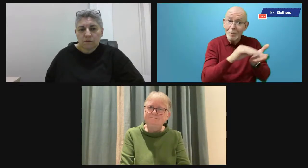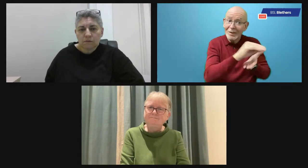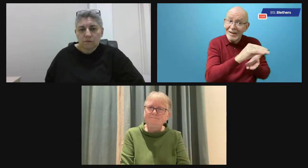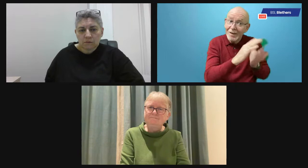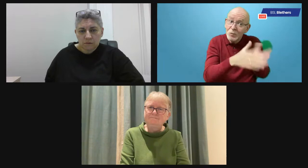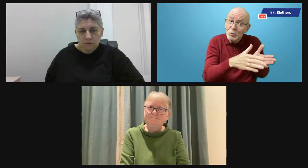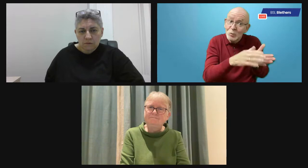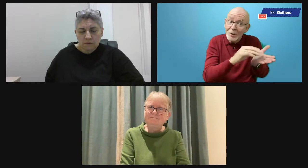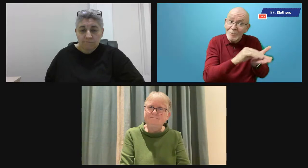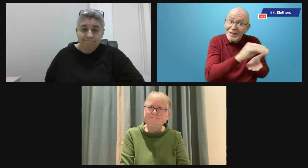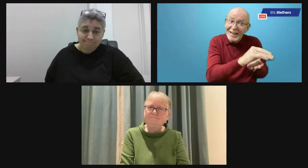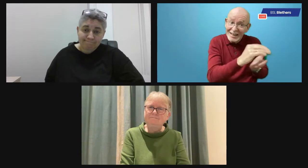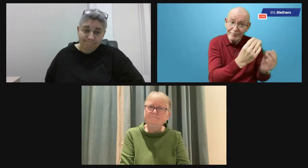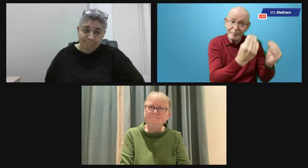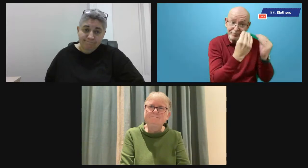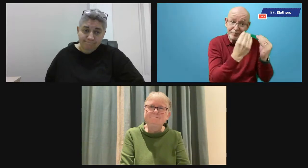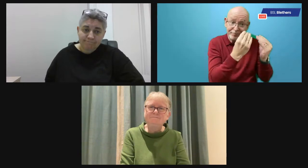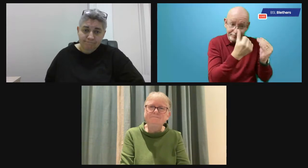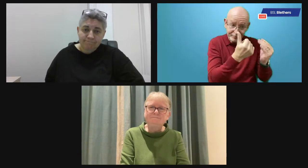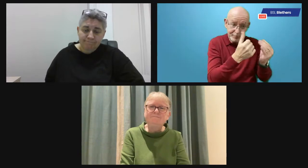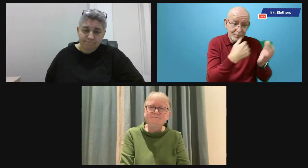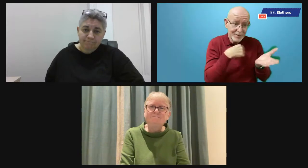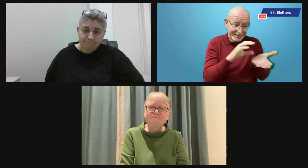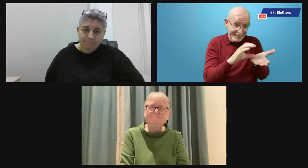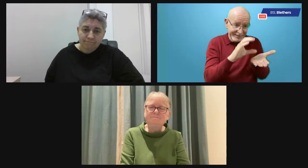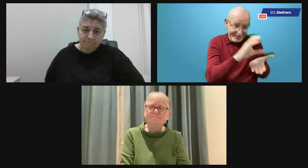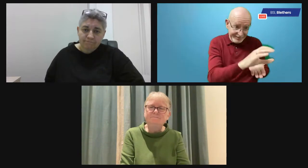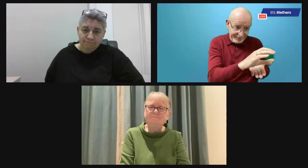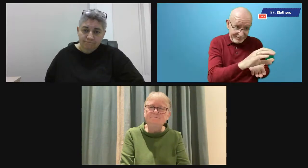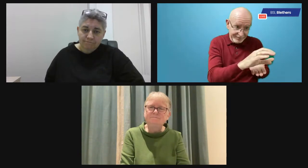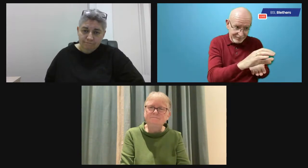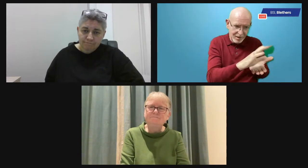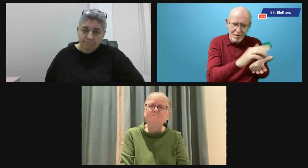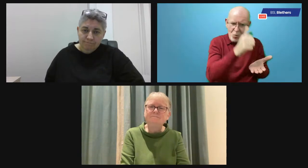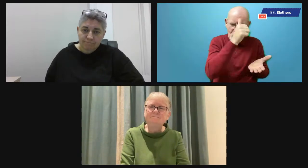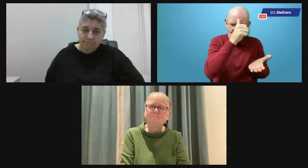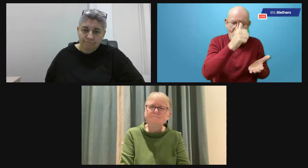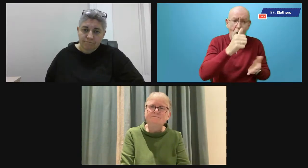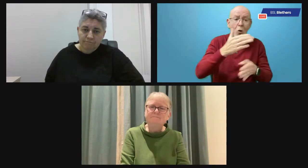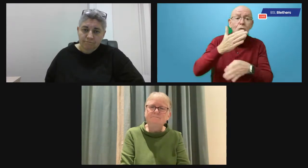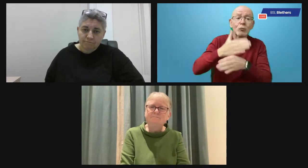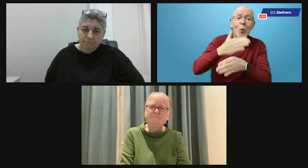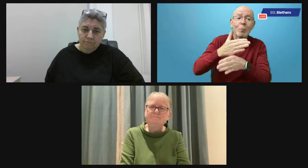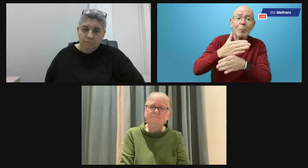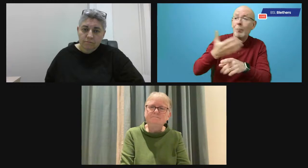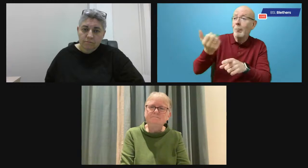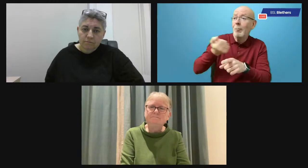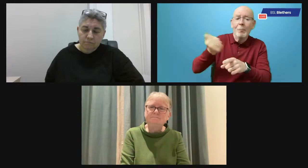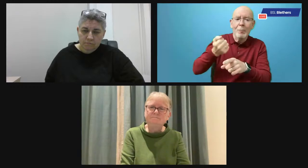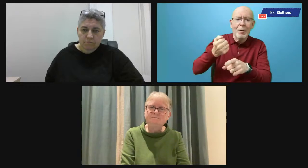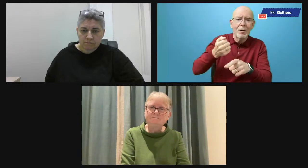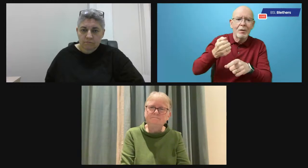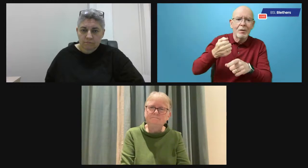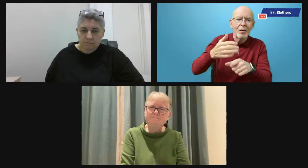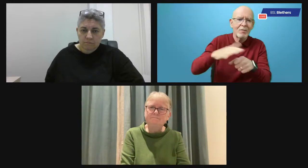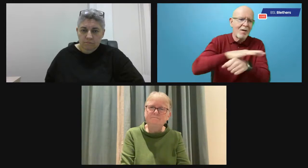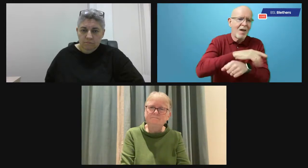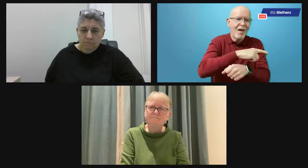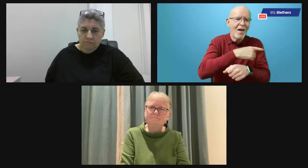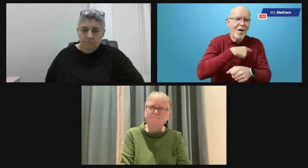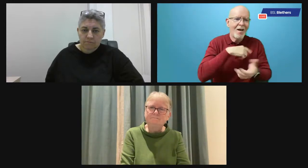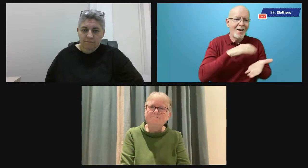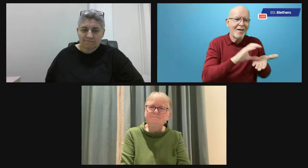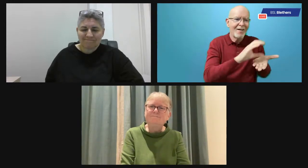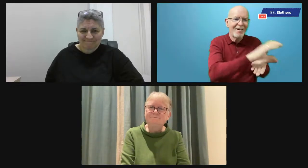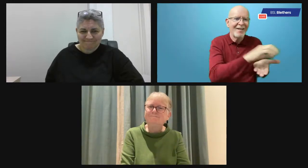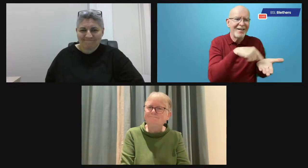say I wanted to be taught, you have to pay a fee to be taught. So you pay that fee. You knew that